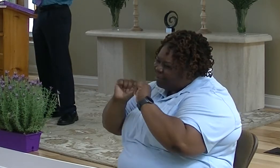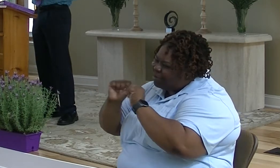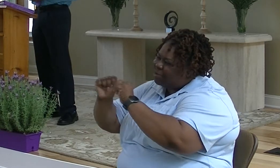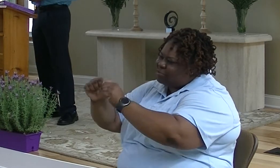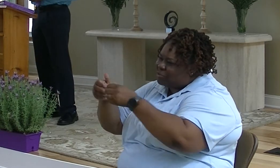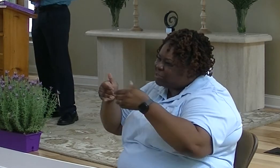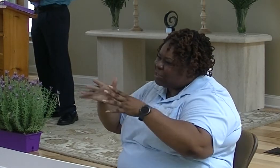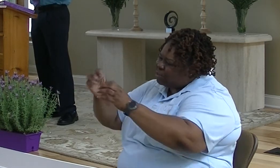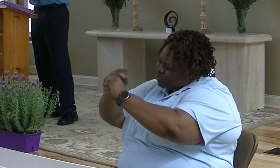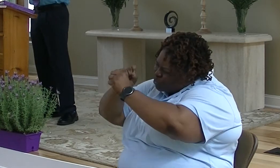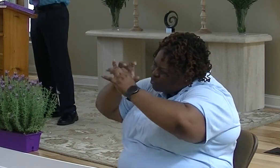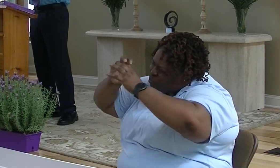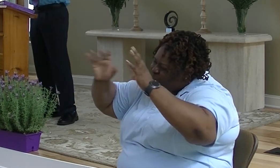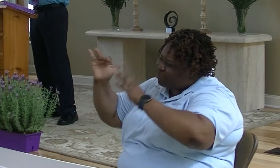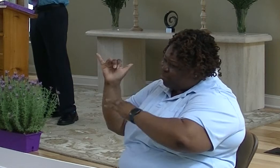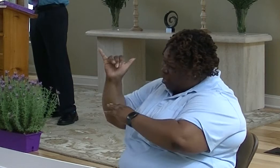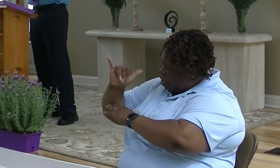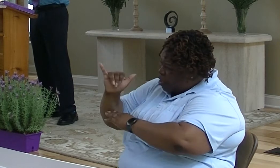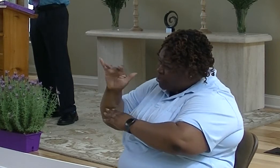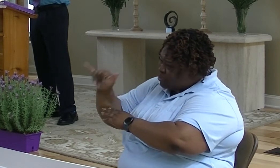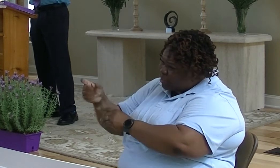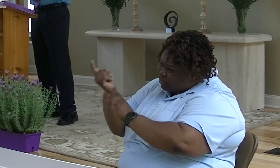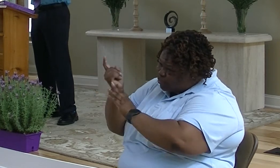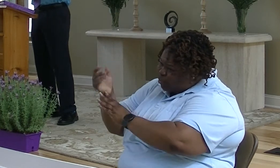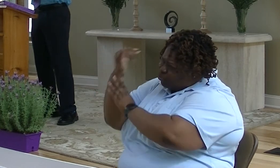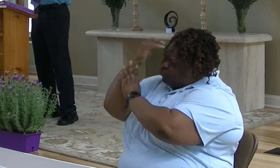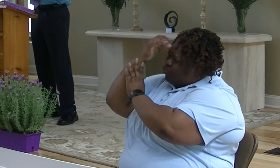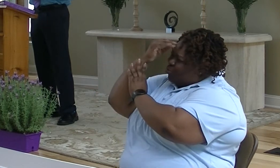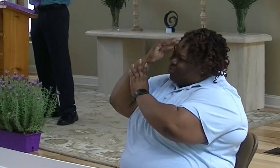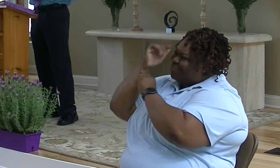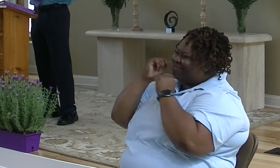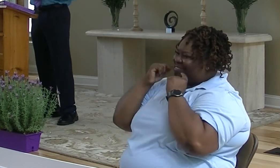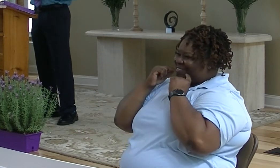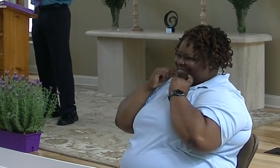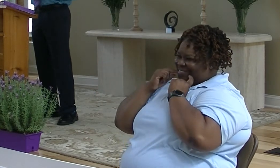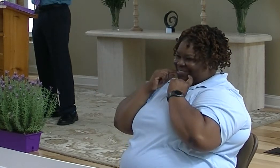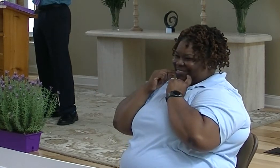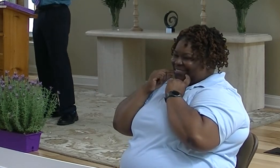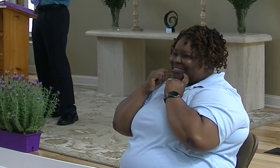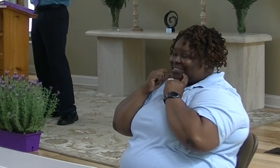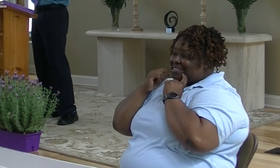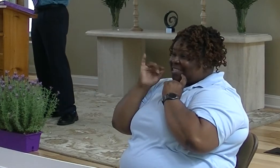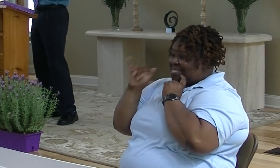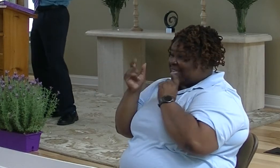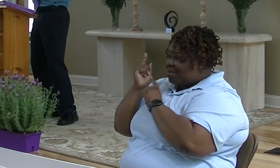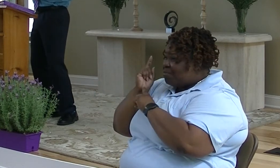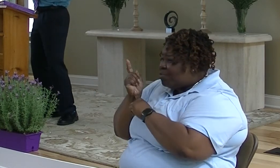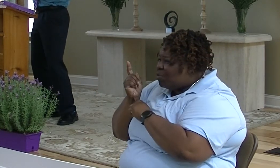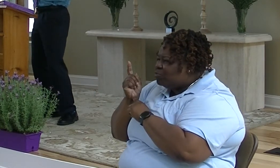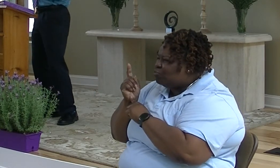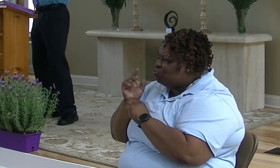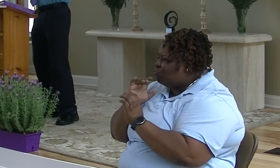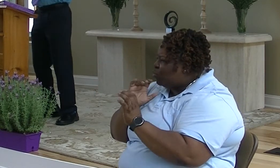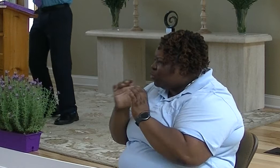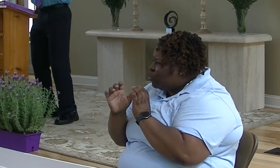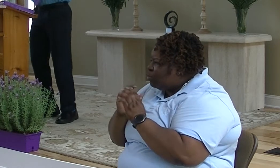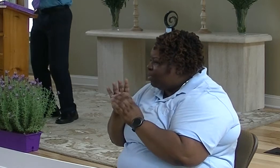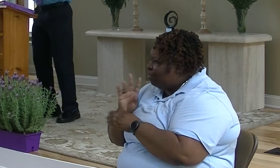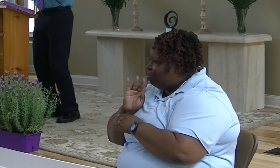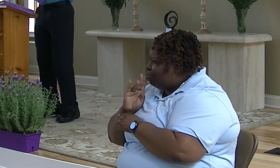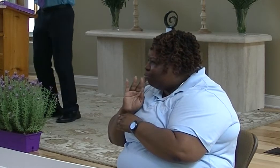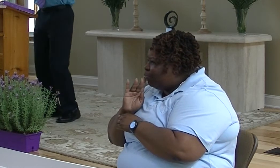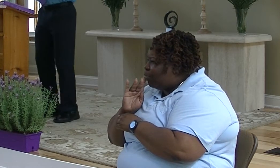so magnificent that the moment you think about it, you smile. That the moment you talk about it, you get